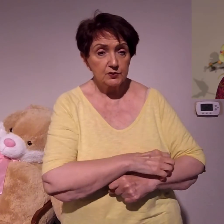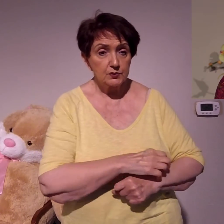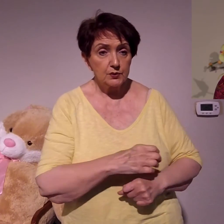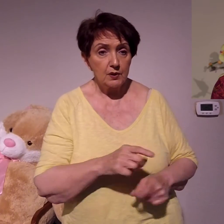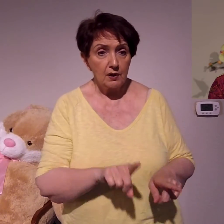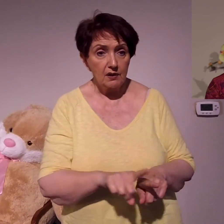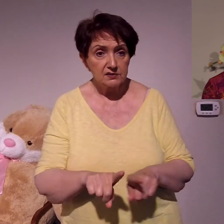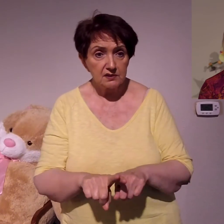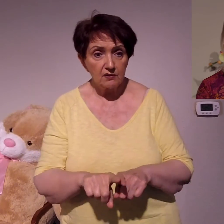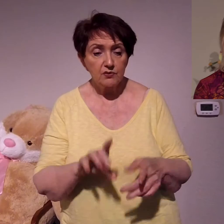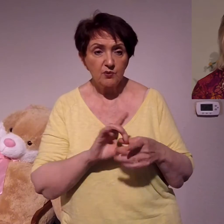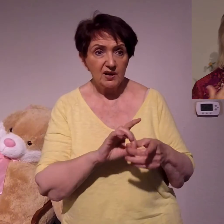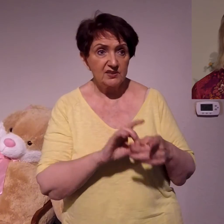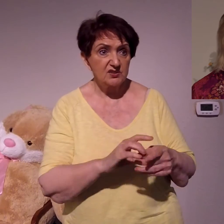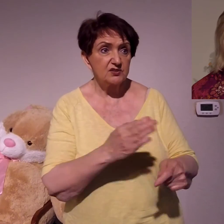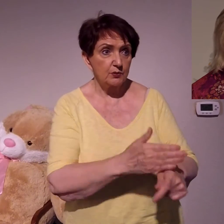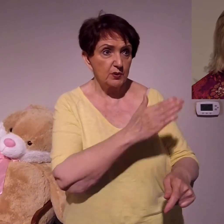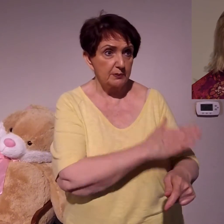on is